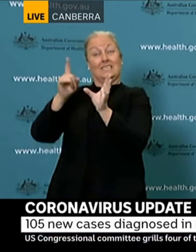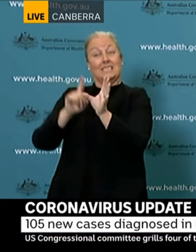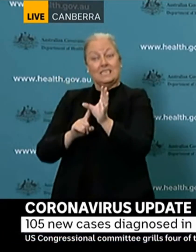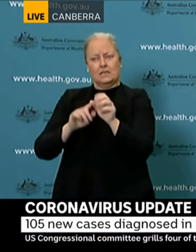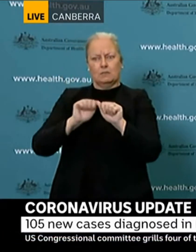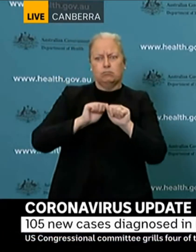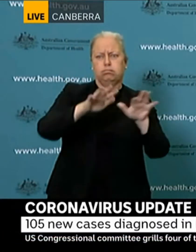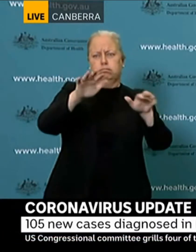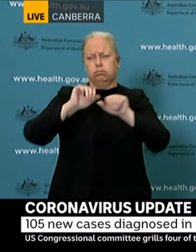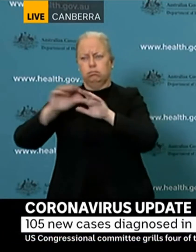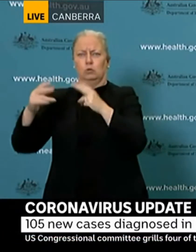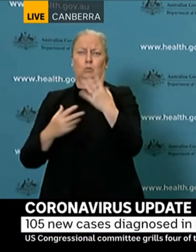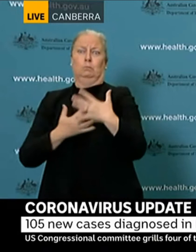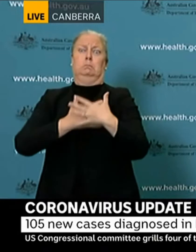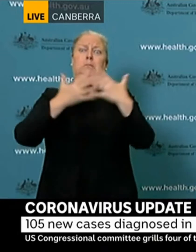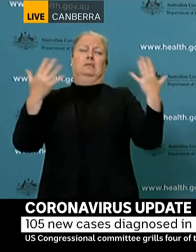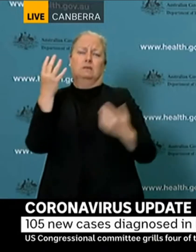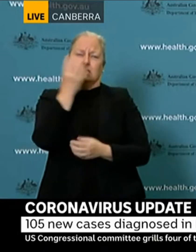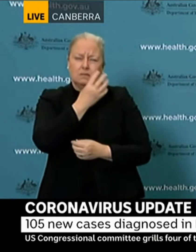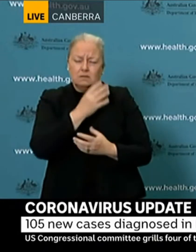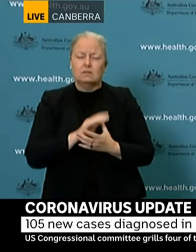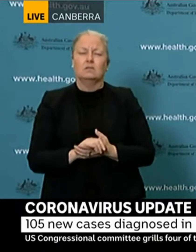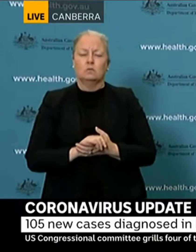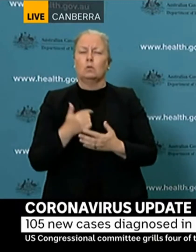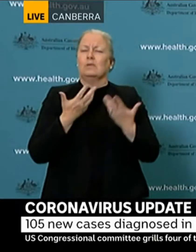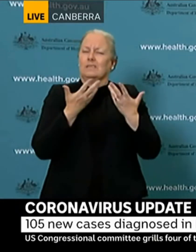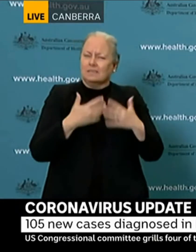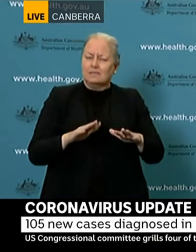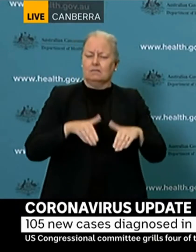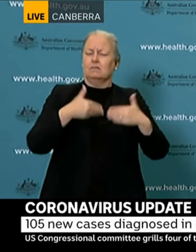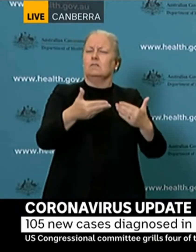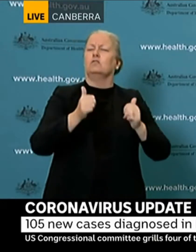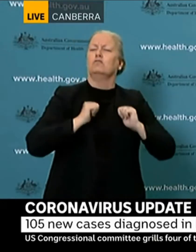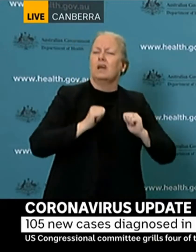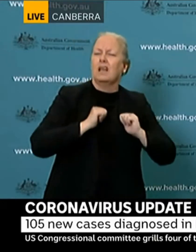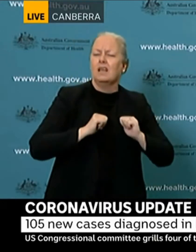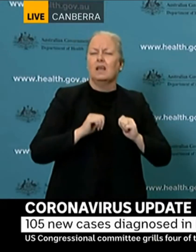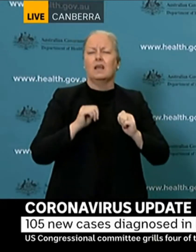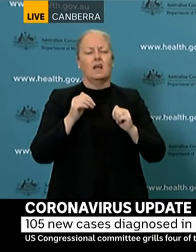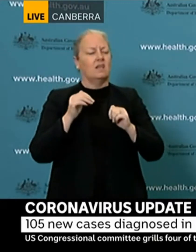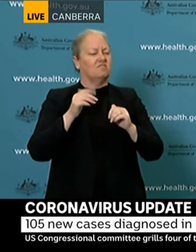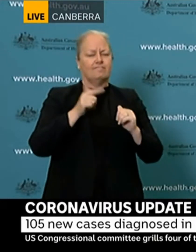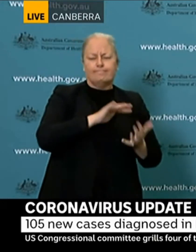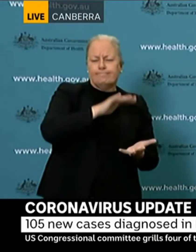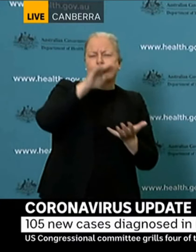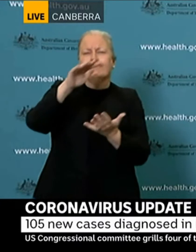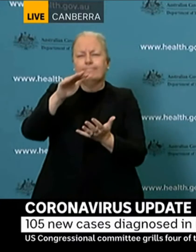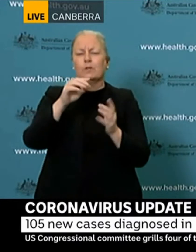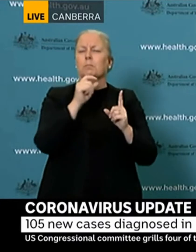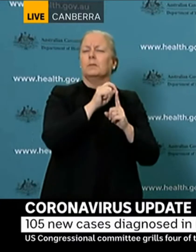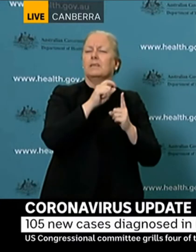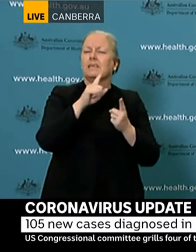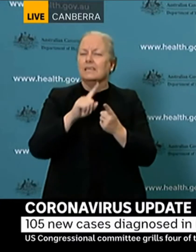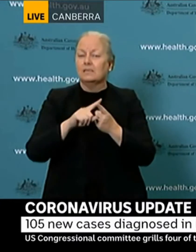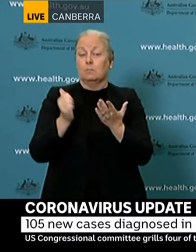first wave, and we have introduced that training, as you said, as well as supplies and other measures to support the